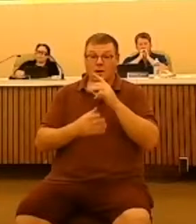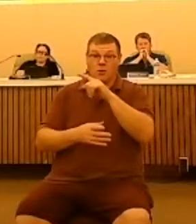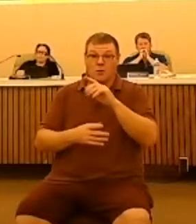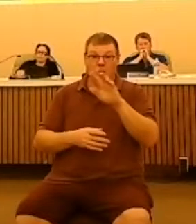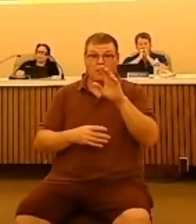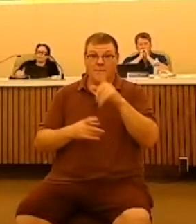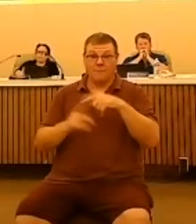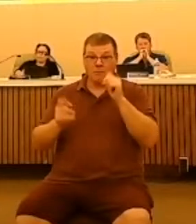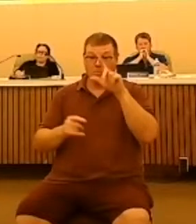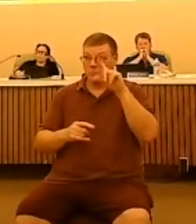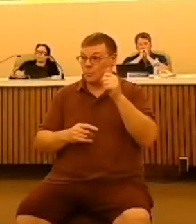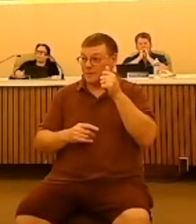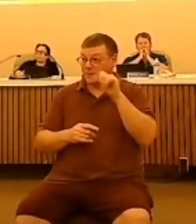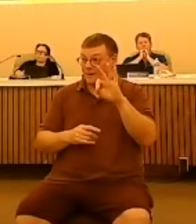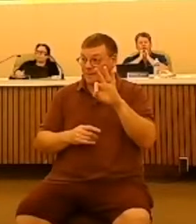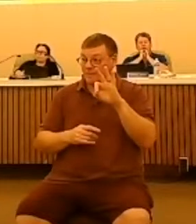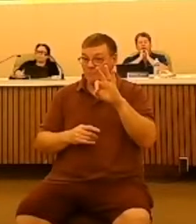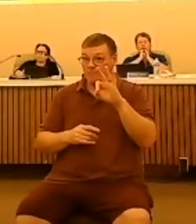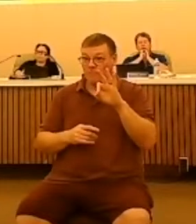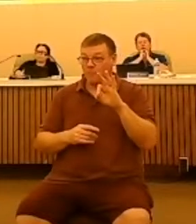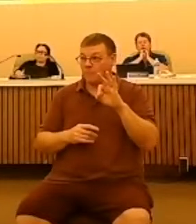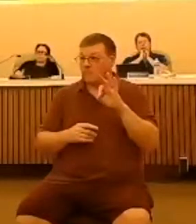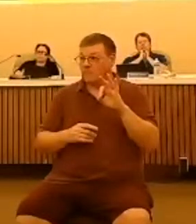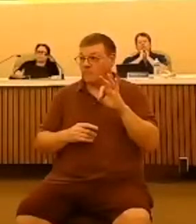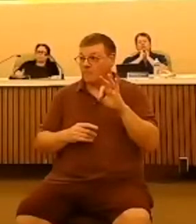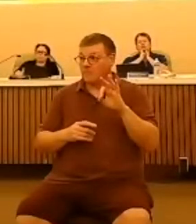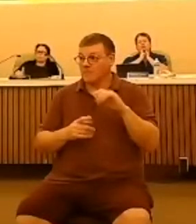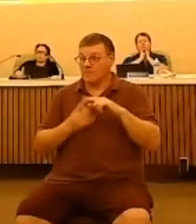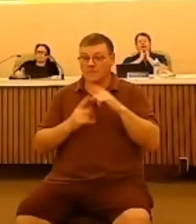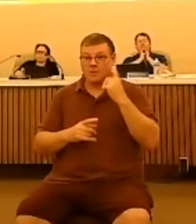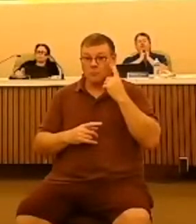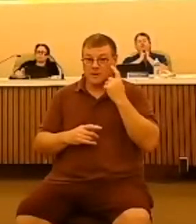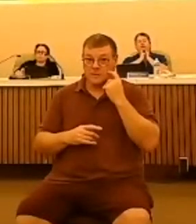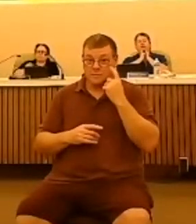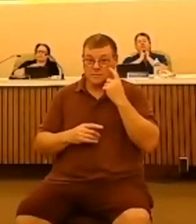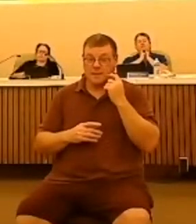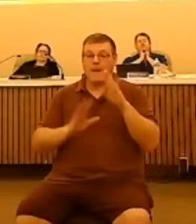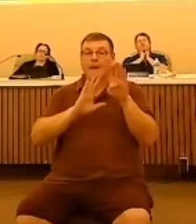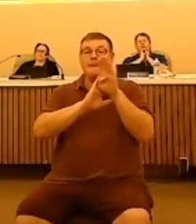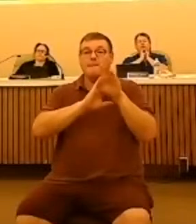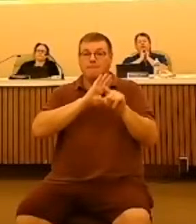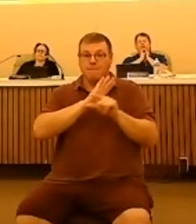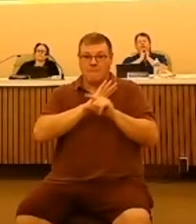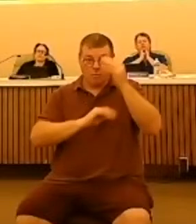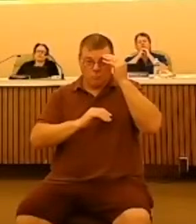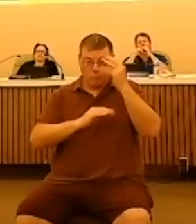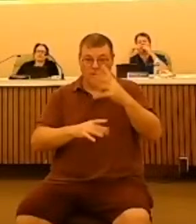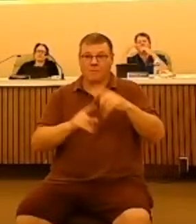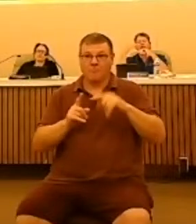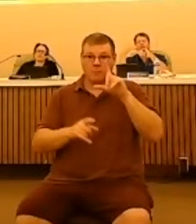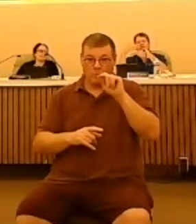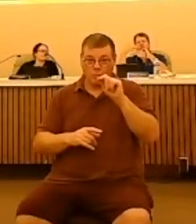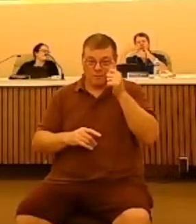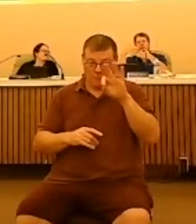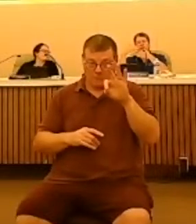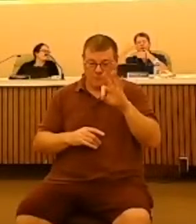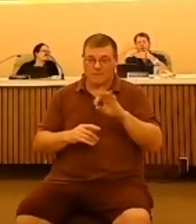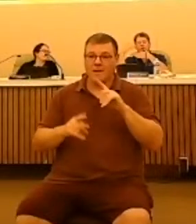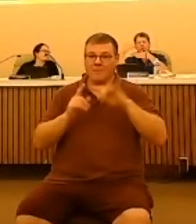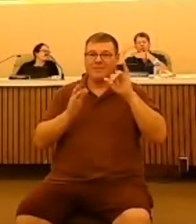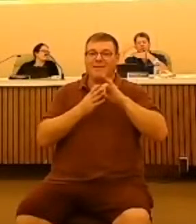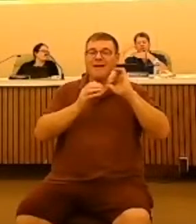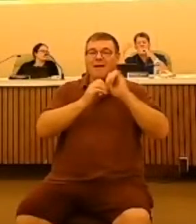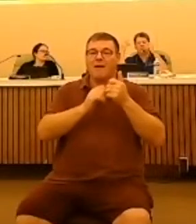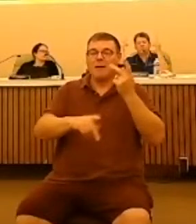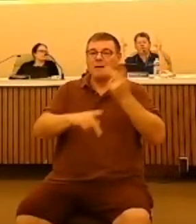said was from 2019? No, it's recent. The background data is from 2019. Okay. That's how they had figured out